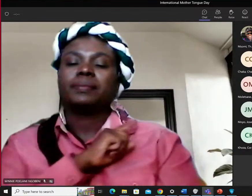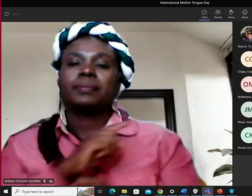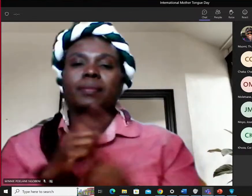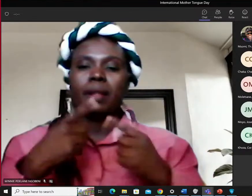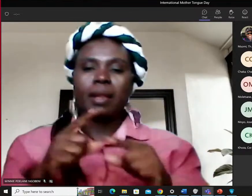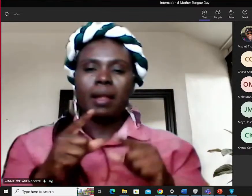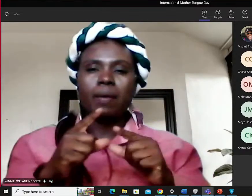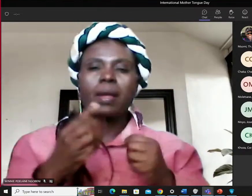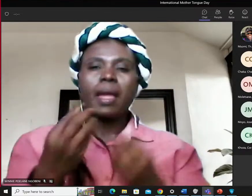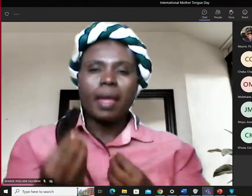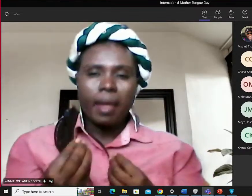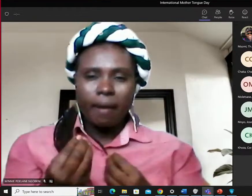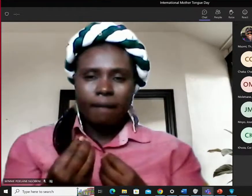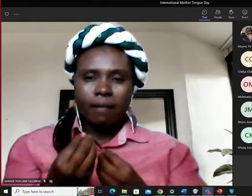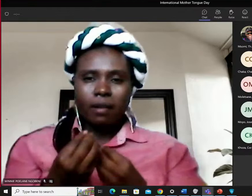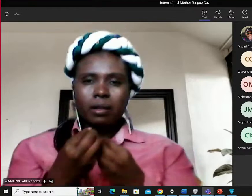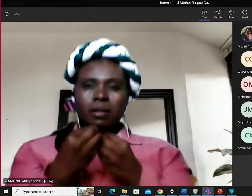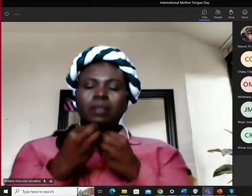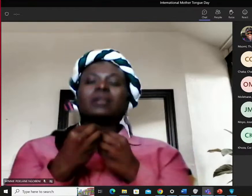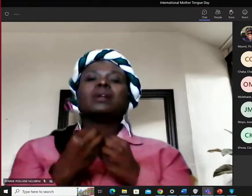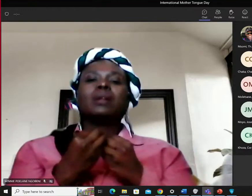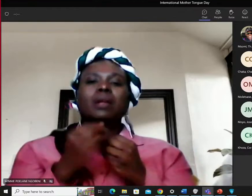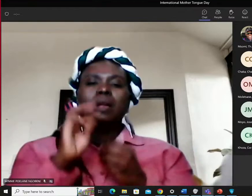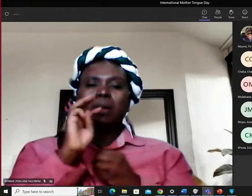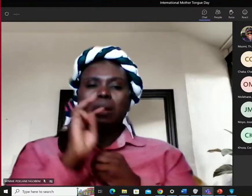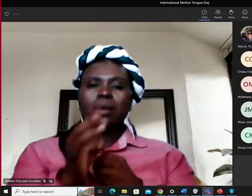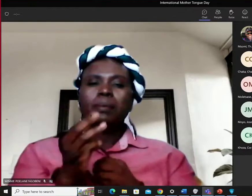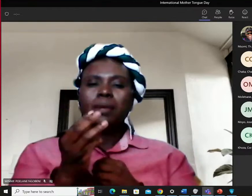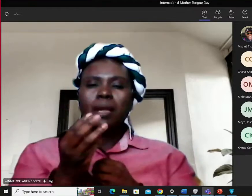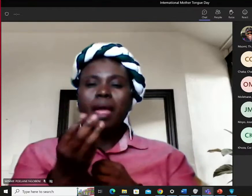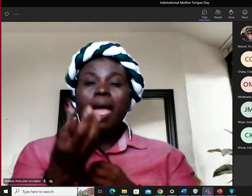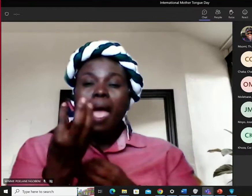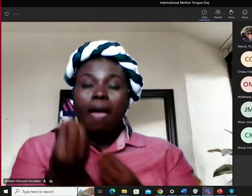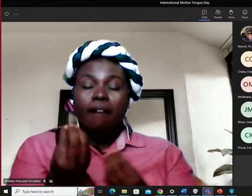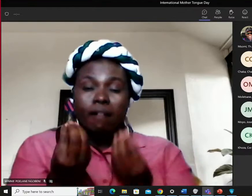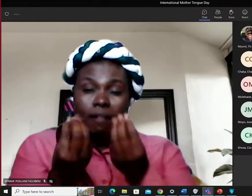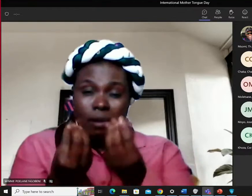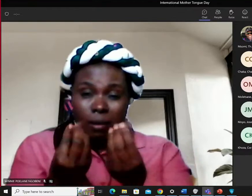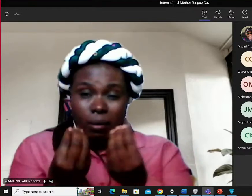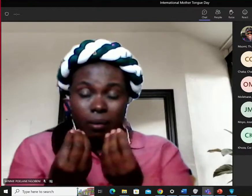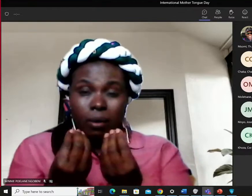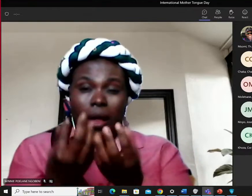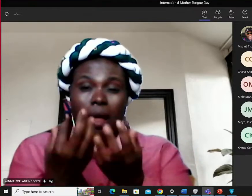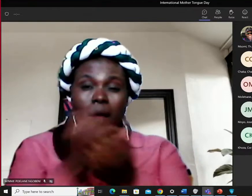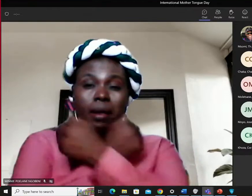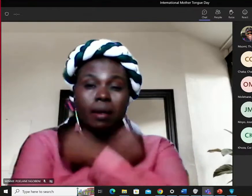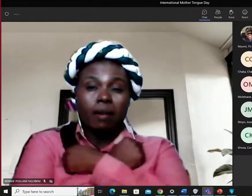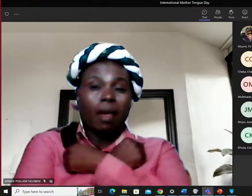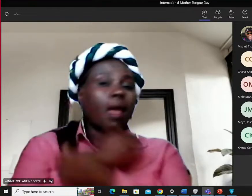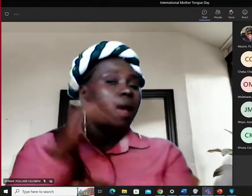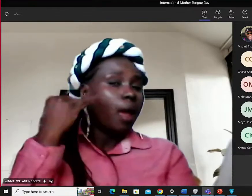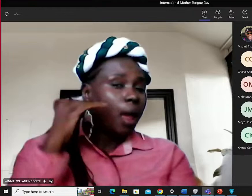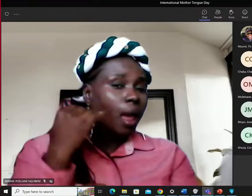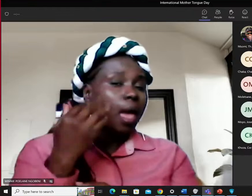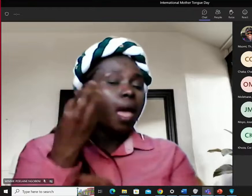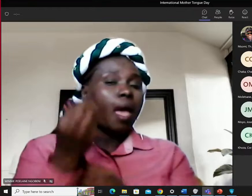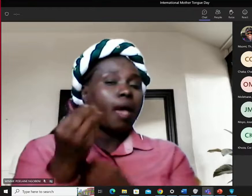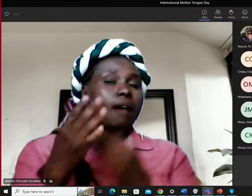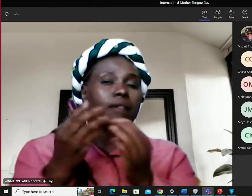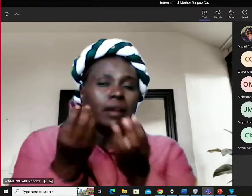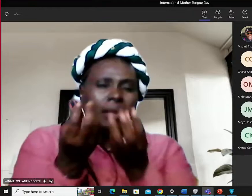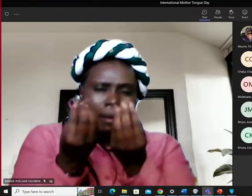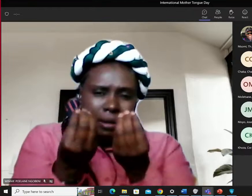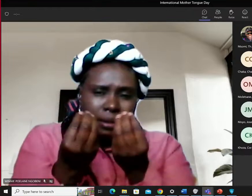it. It will be easier for hearing parents to use a simple signing system, which we